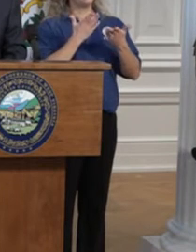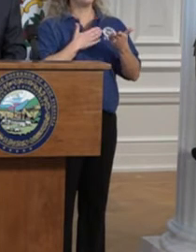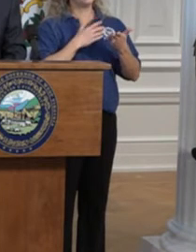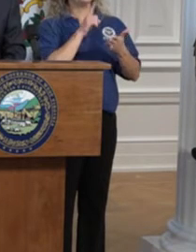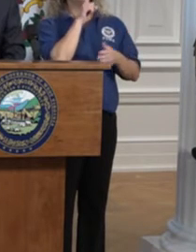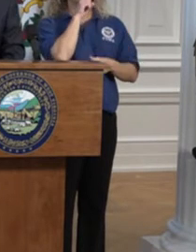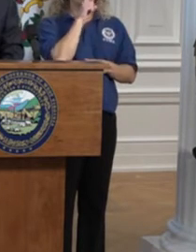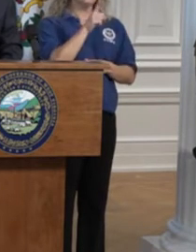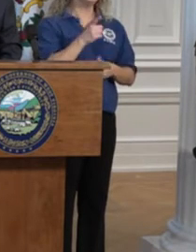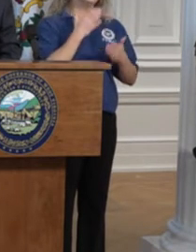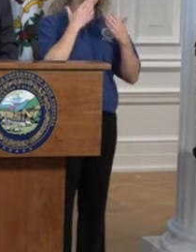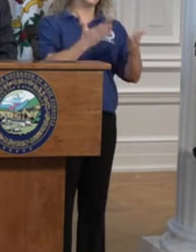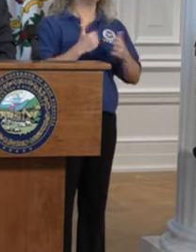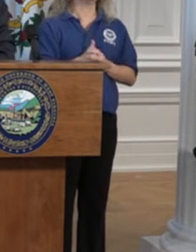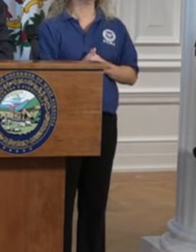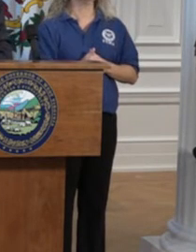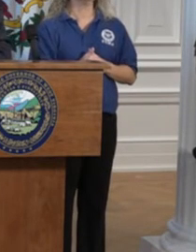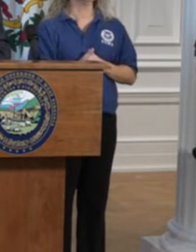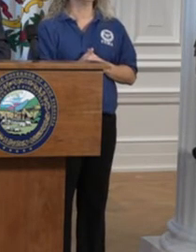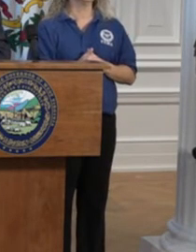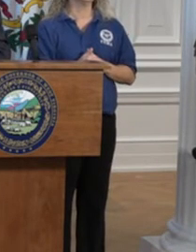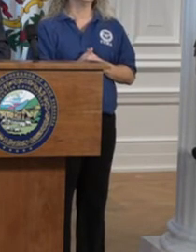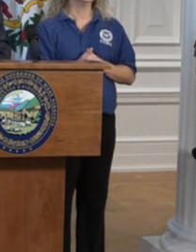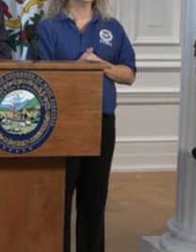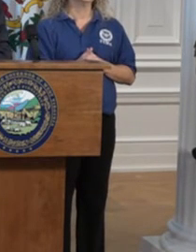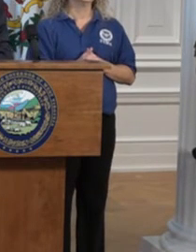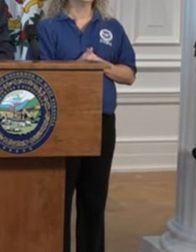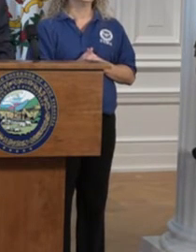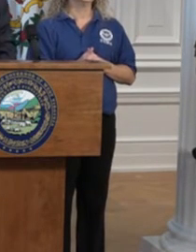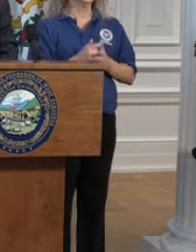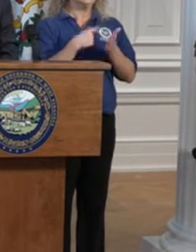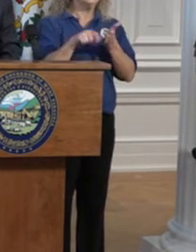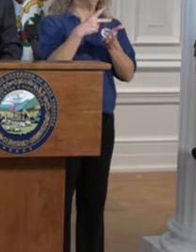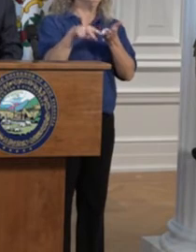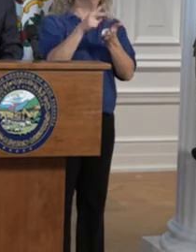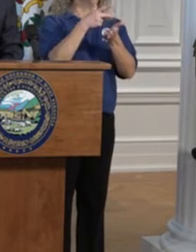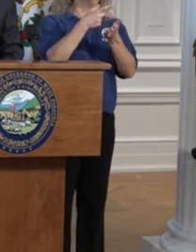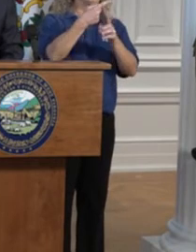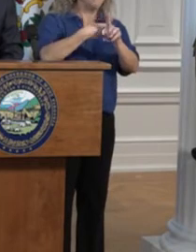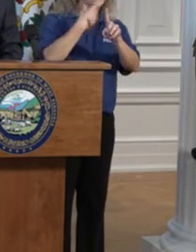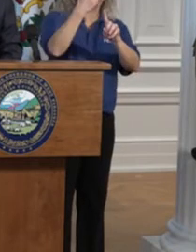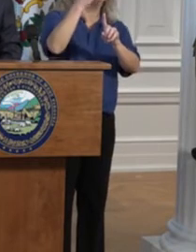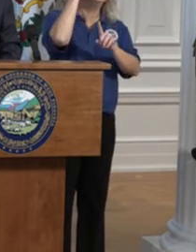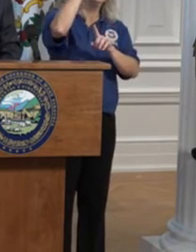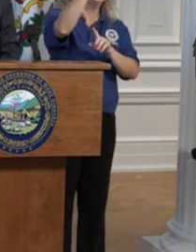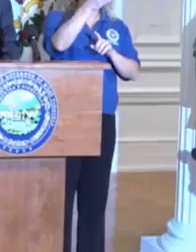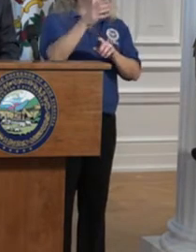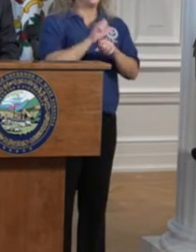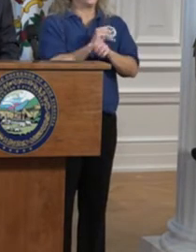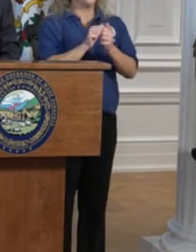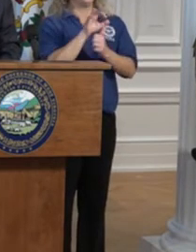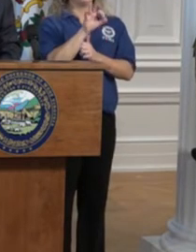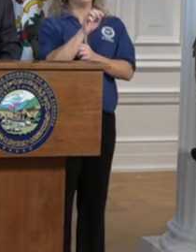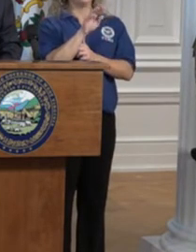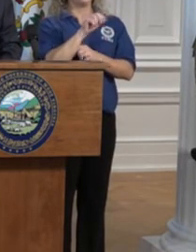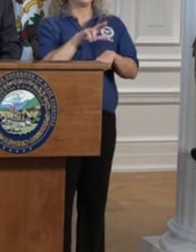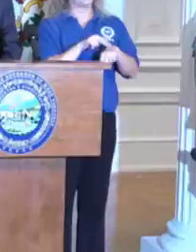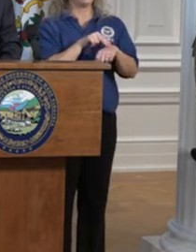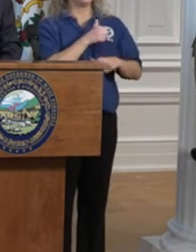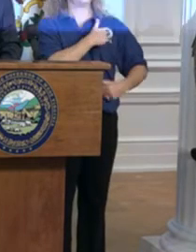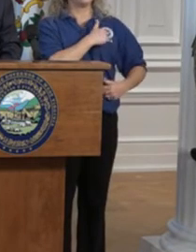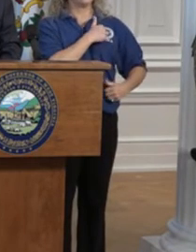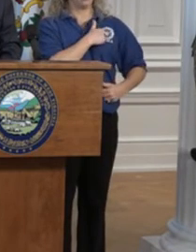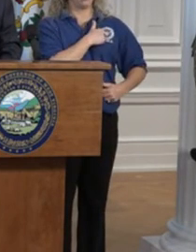sincere thanks. In the coming weeks and months, we will be working with FEMA, the National Guard, our